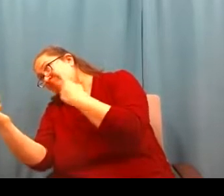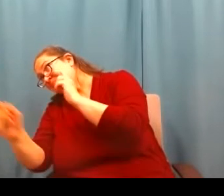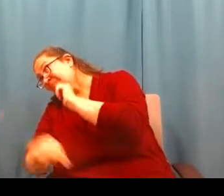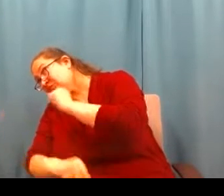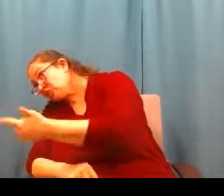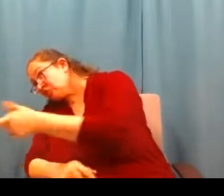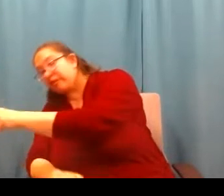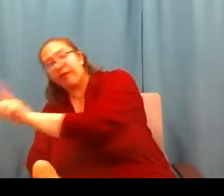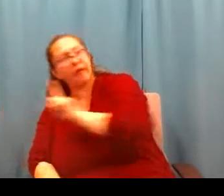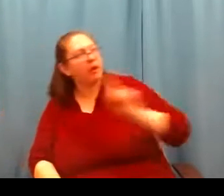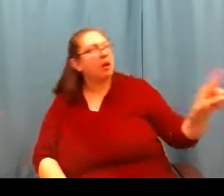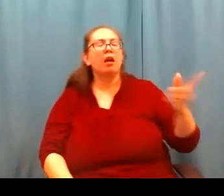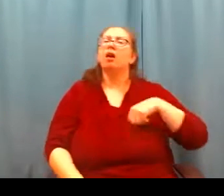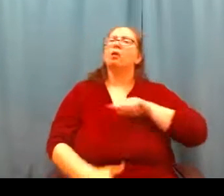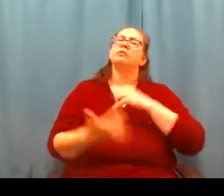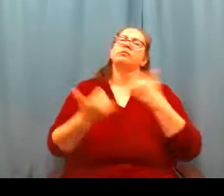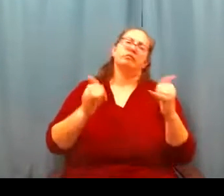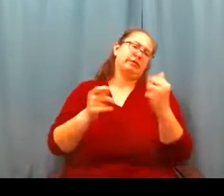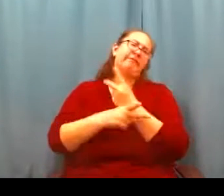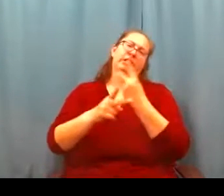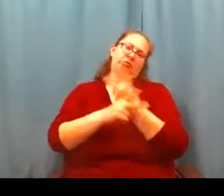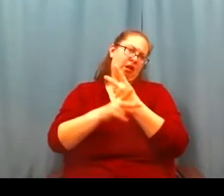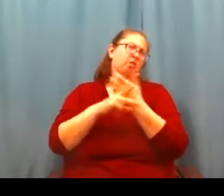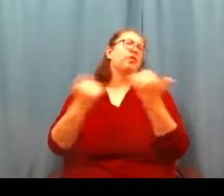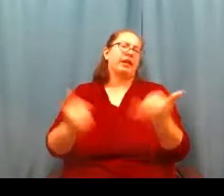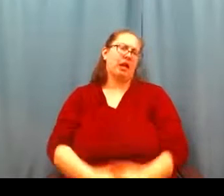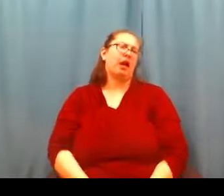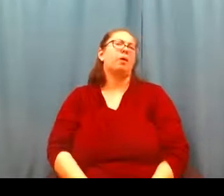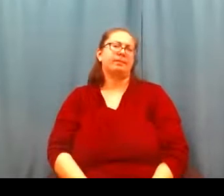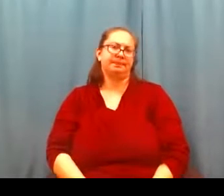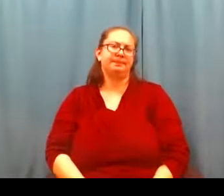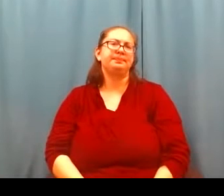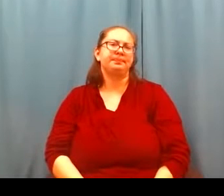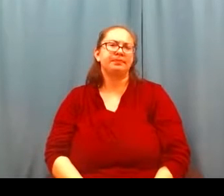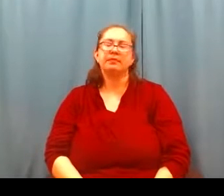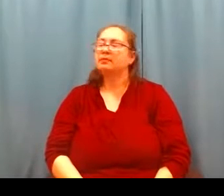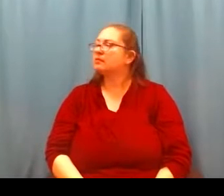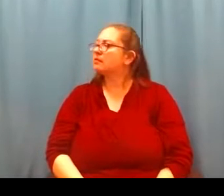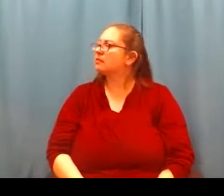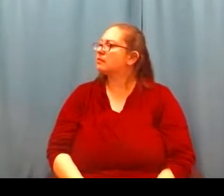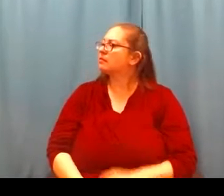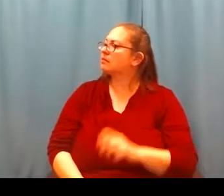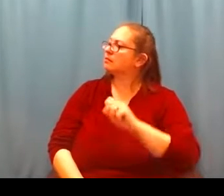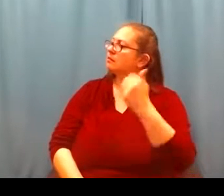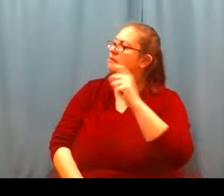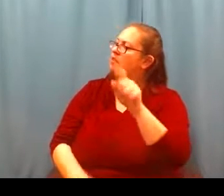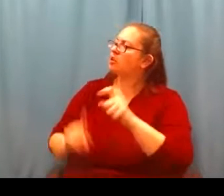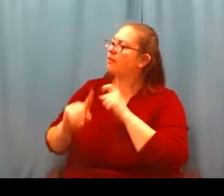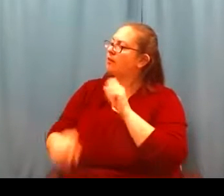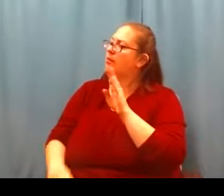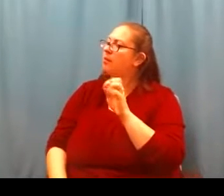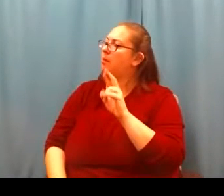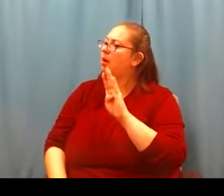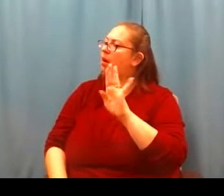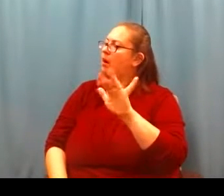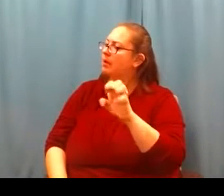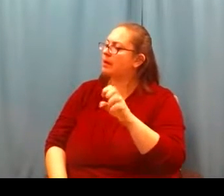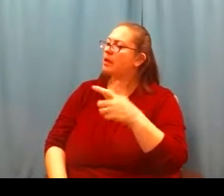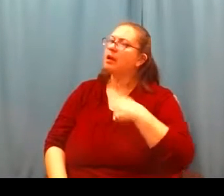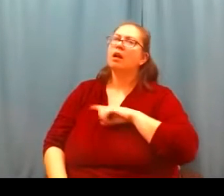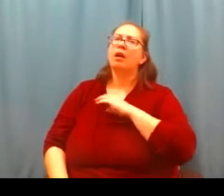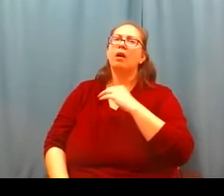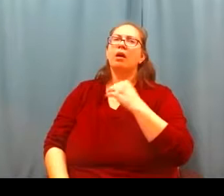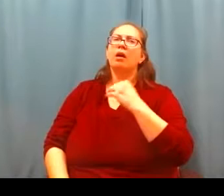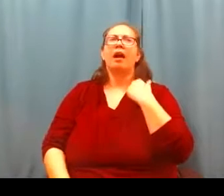work all that out right now. Mayor, we have a question from Barb Nelson. She says, we have hundreds of Meals on